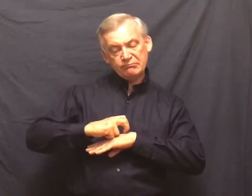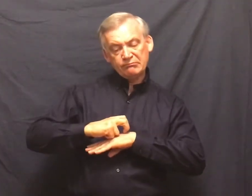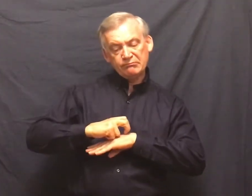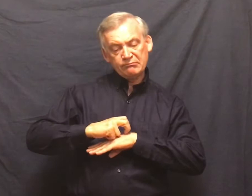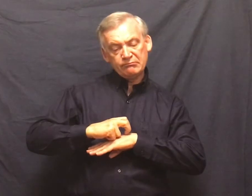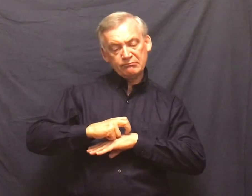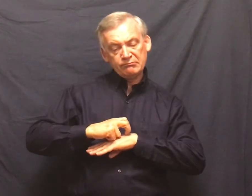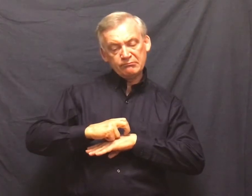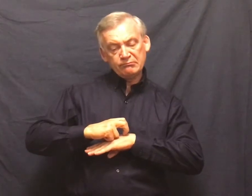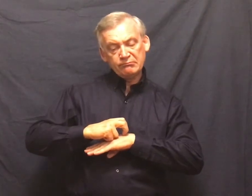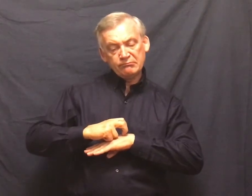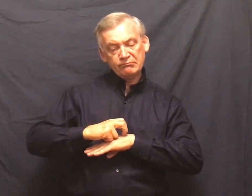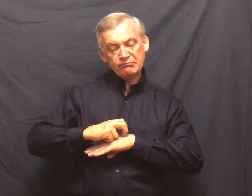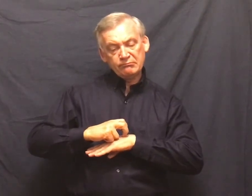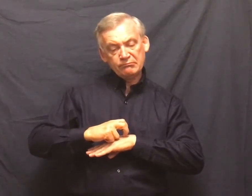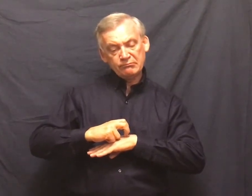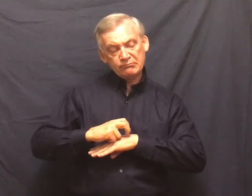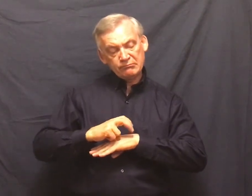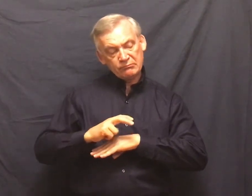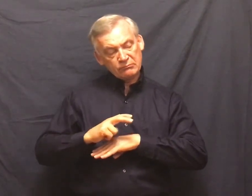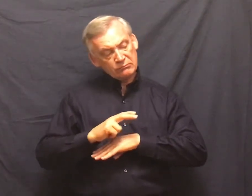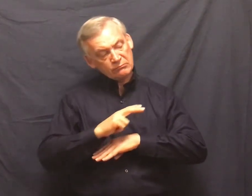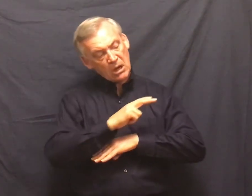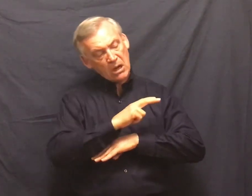So that he could watch the trail's entrance.